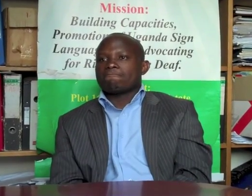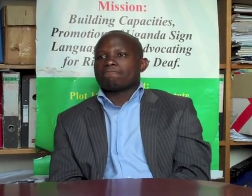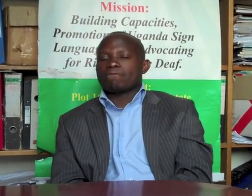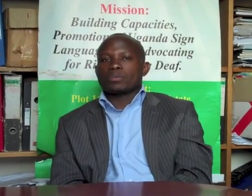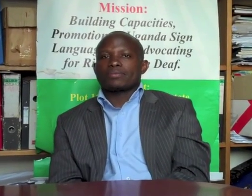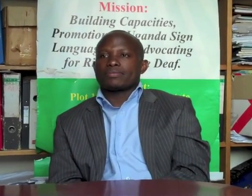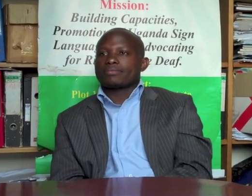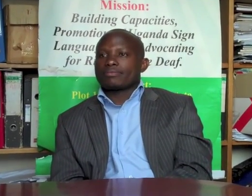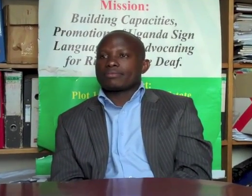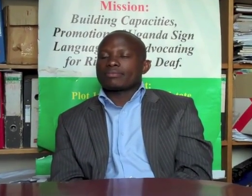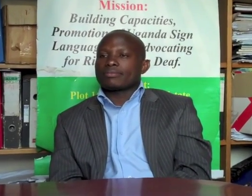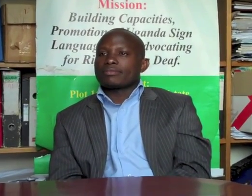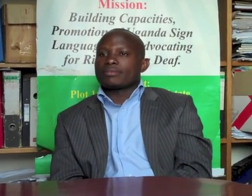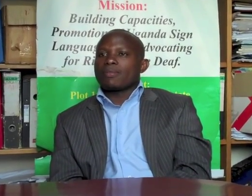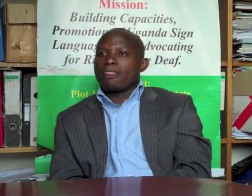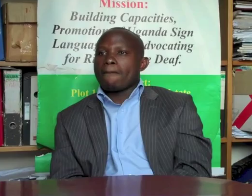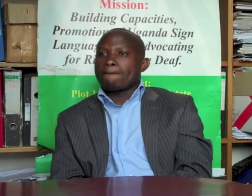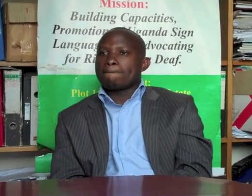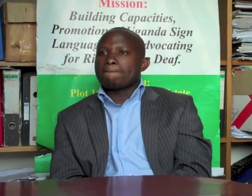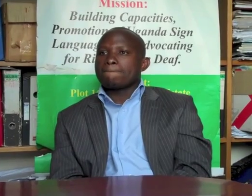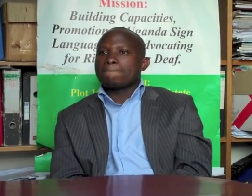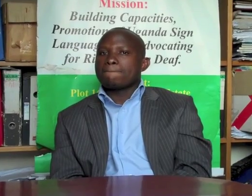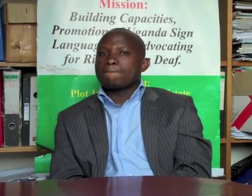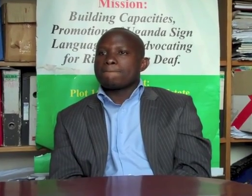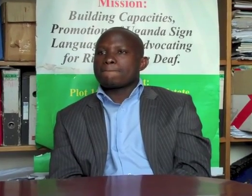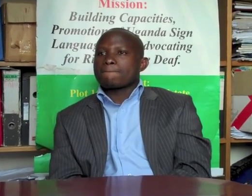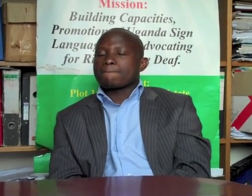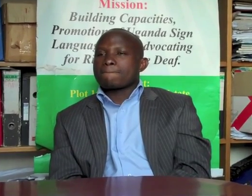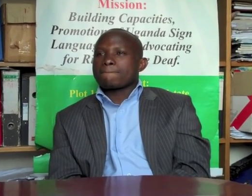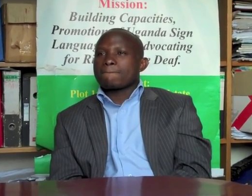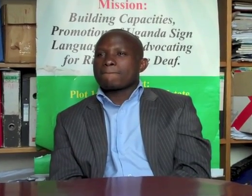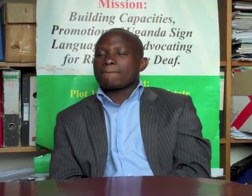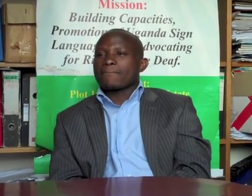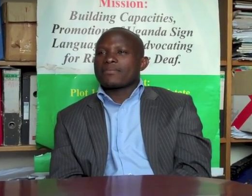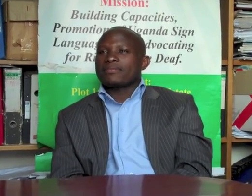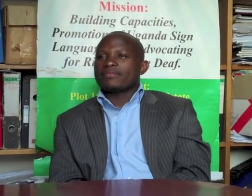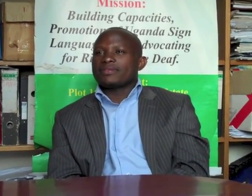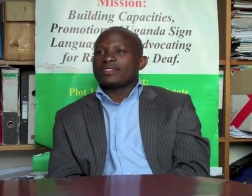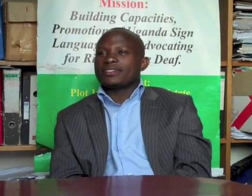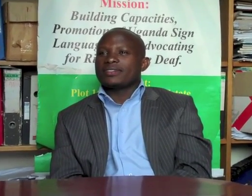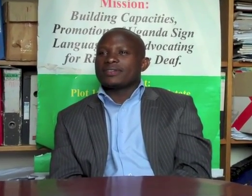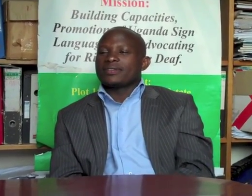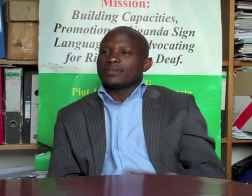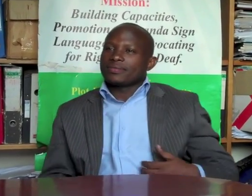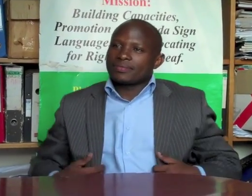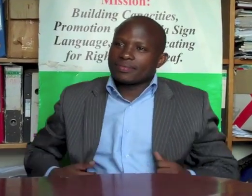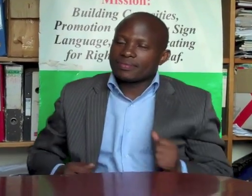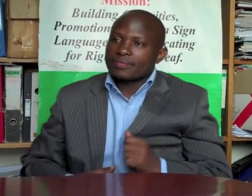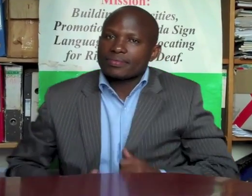And how do you think that families and villages can be helped to improve